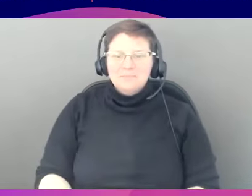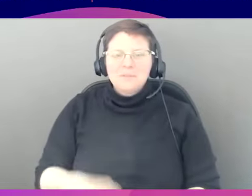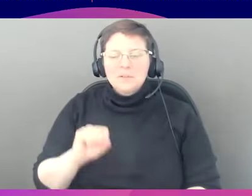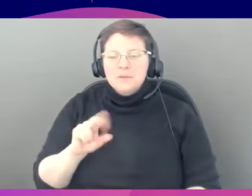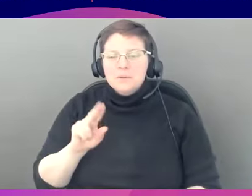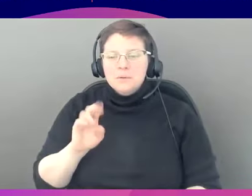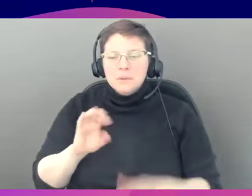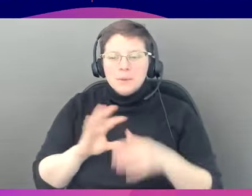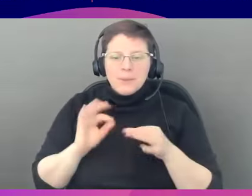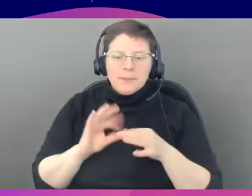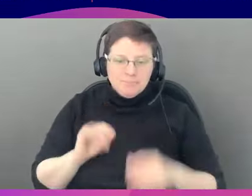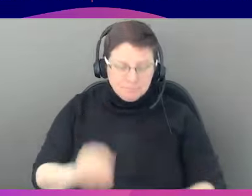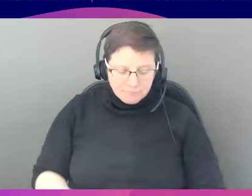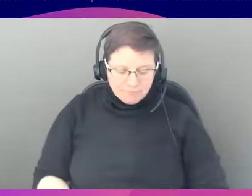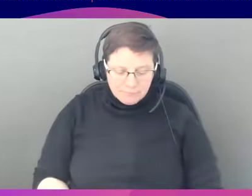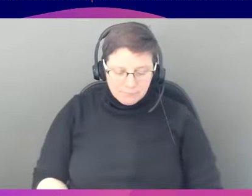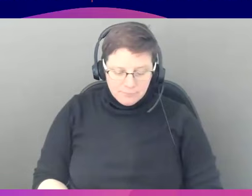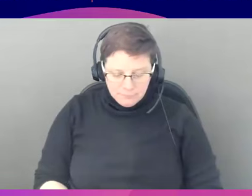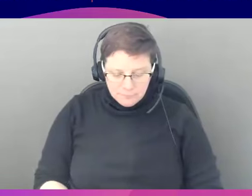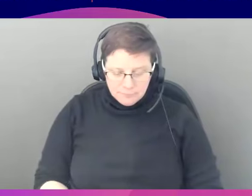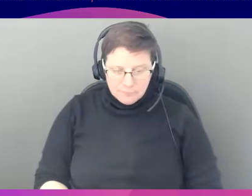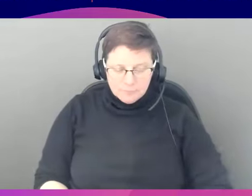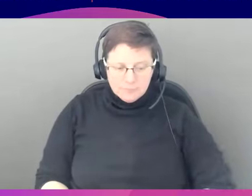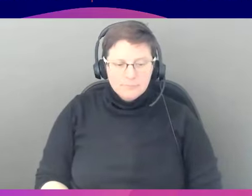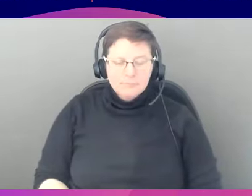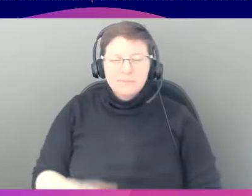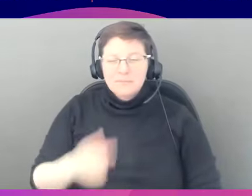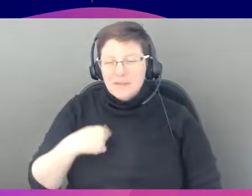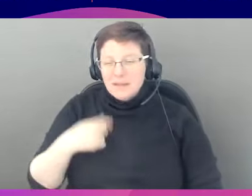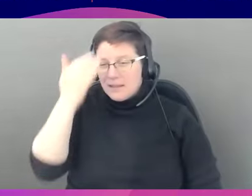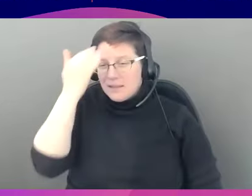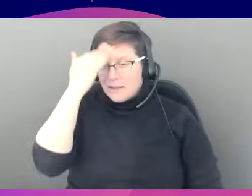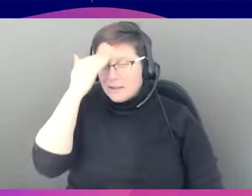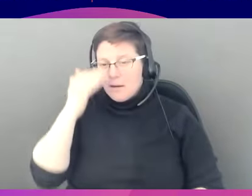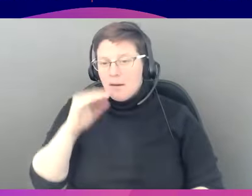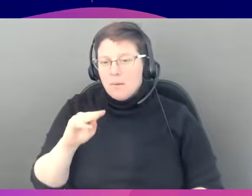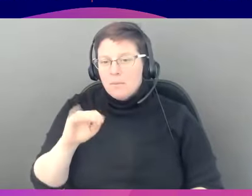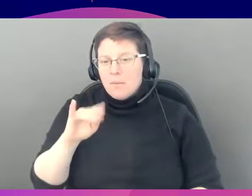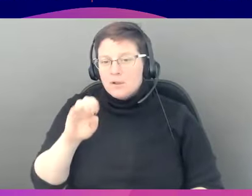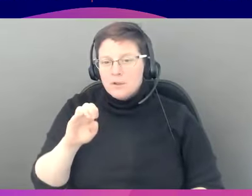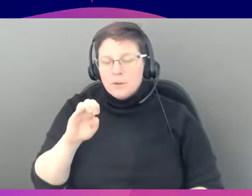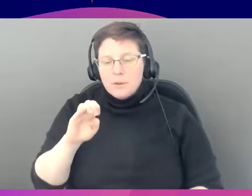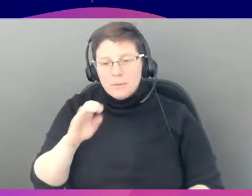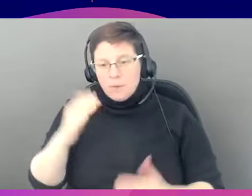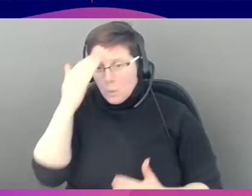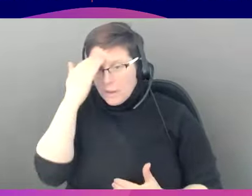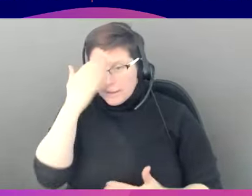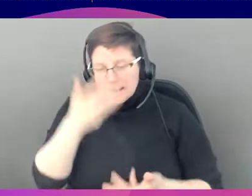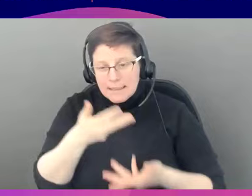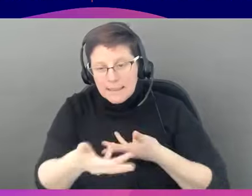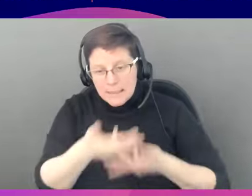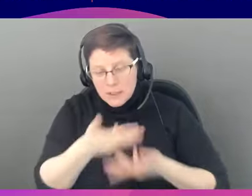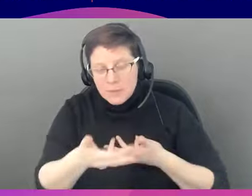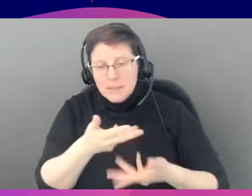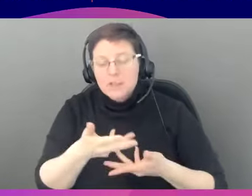So I think particularly our module on awareness, engagement, and confidentiality really touches upon this. Not to